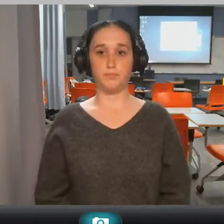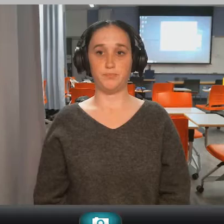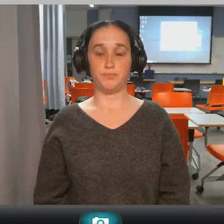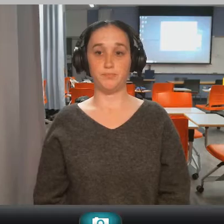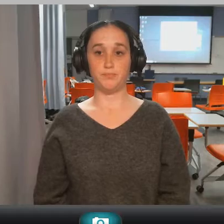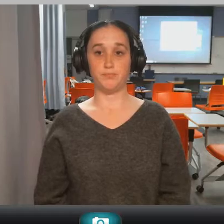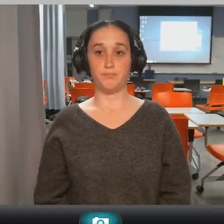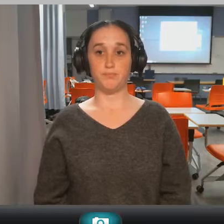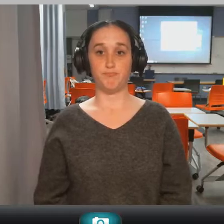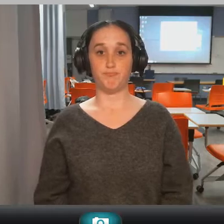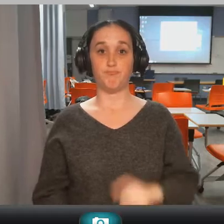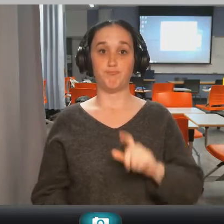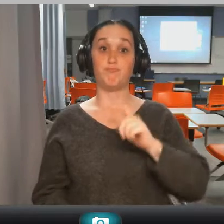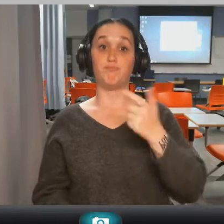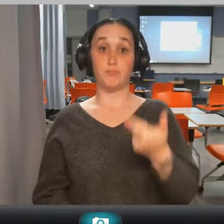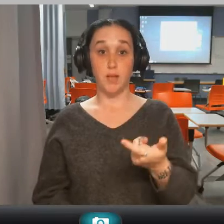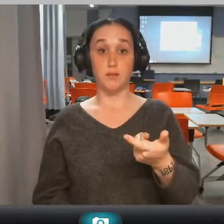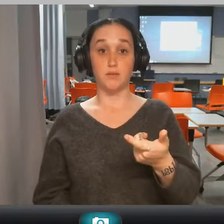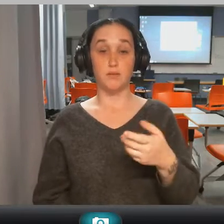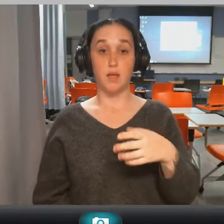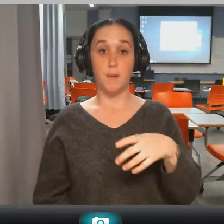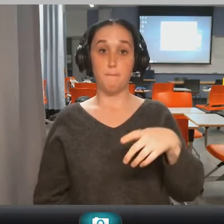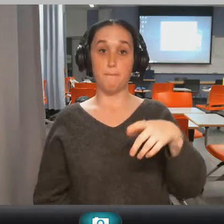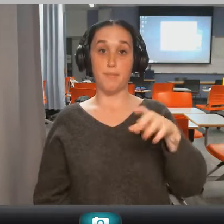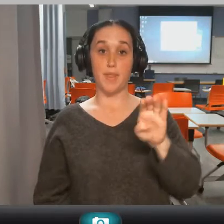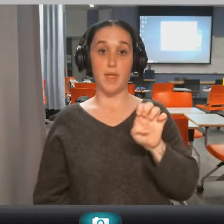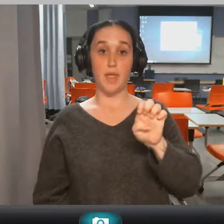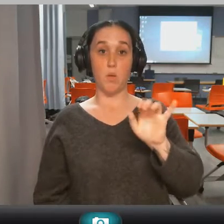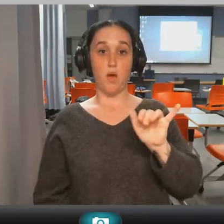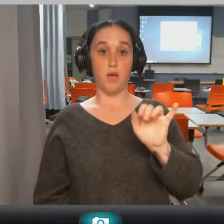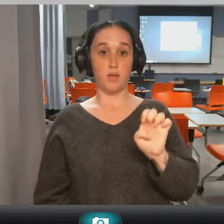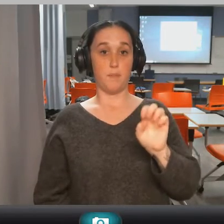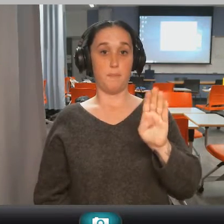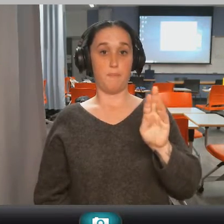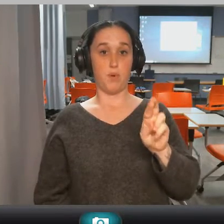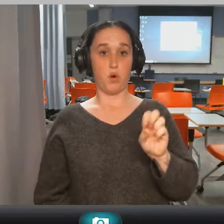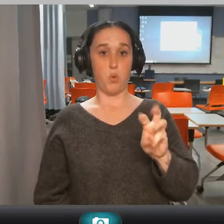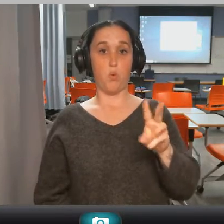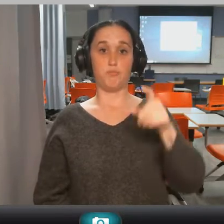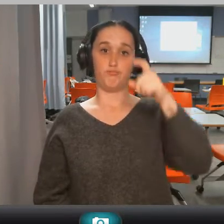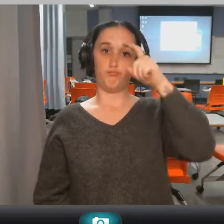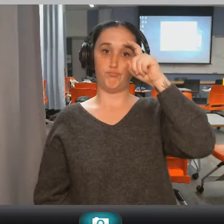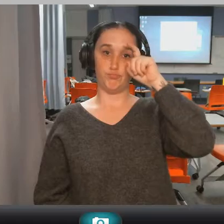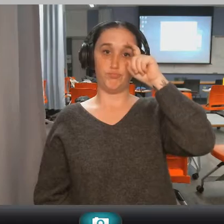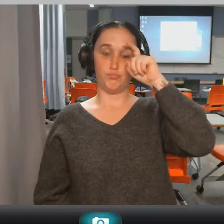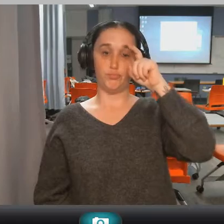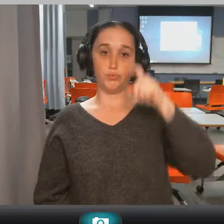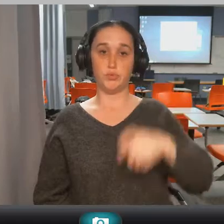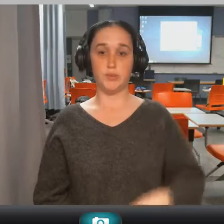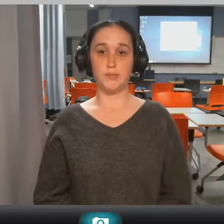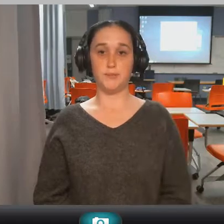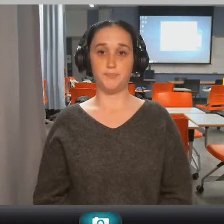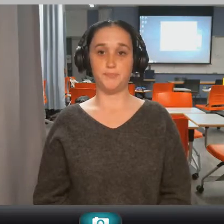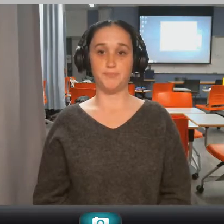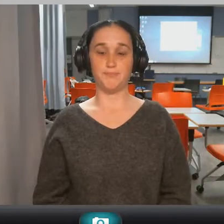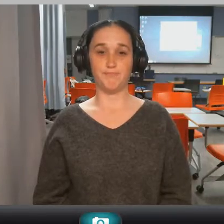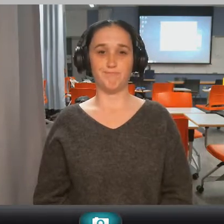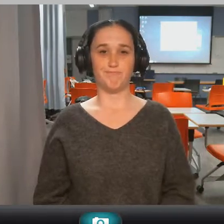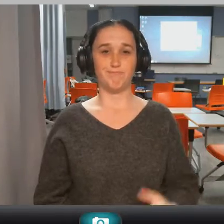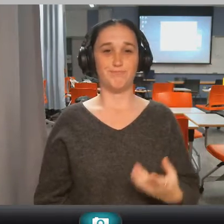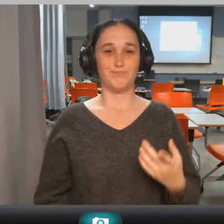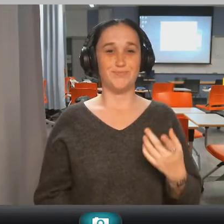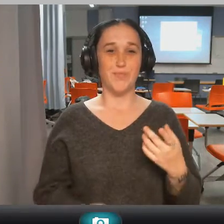grow. One, it's mainly there because if it wasn't, your face would look really